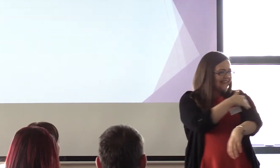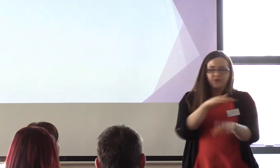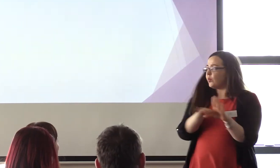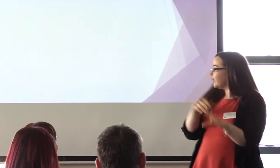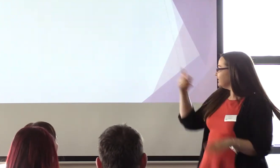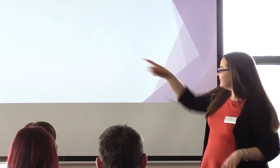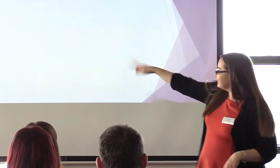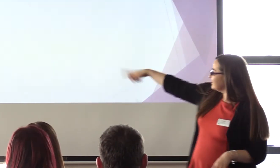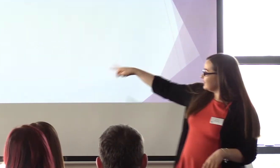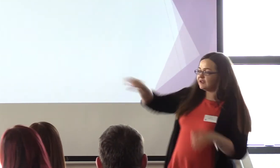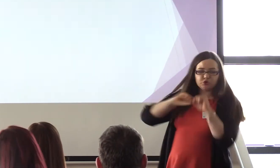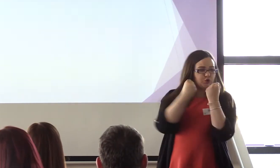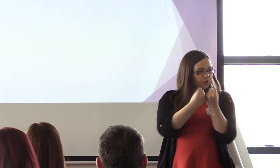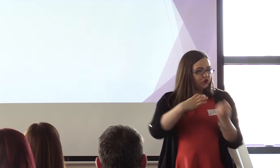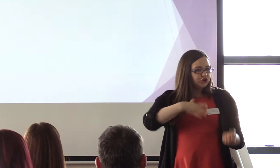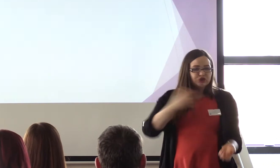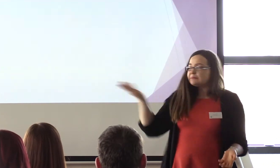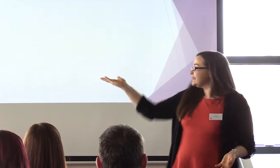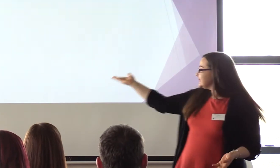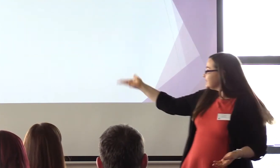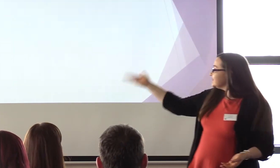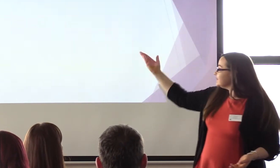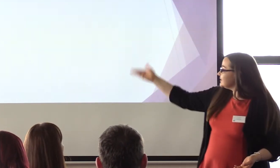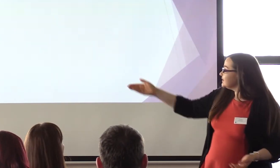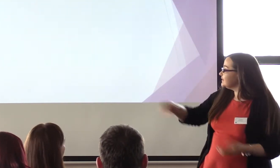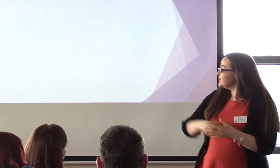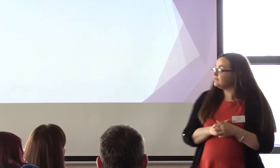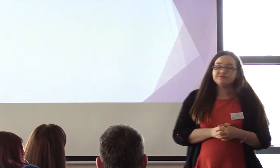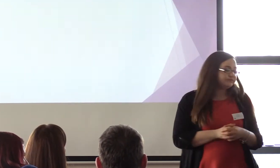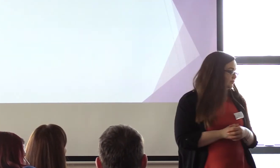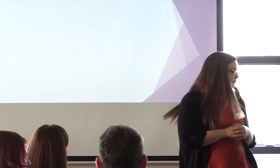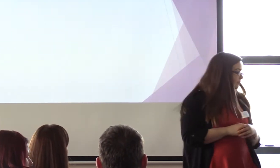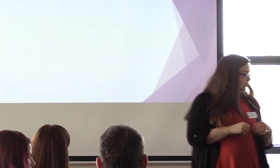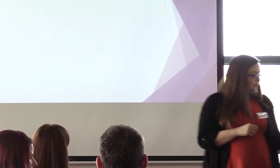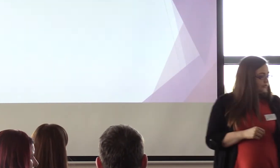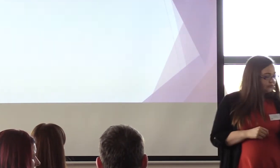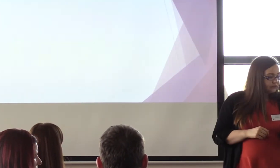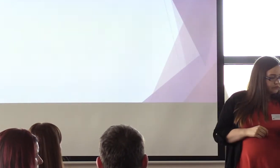access, which obviously affects the academic attainment for the deaf student.